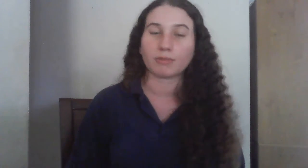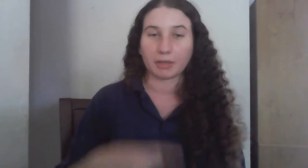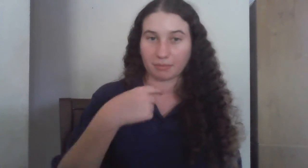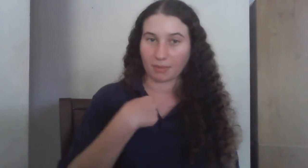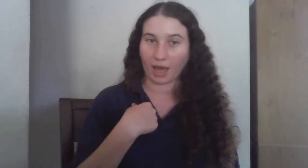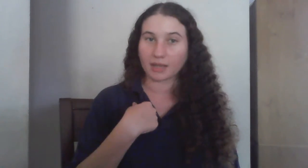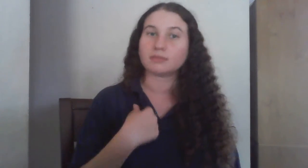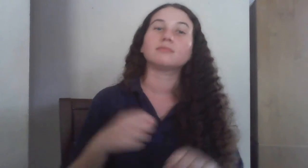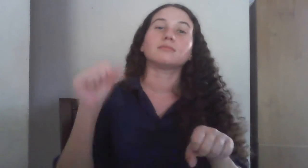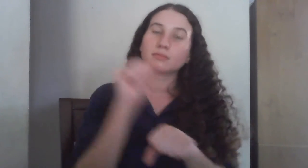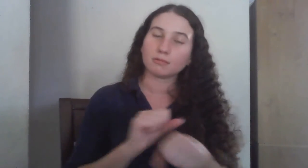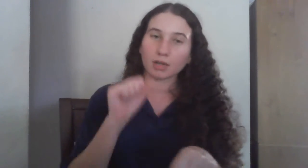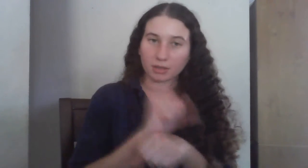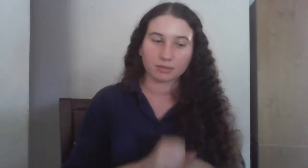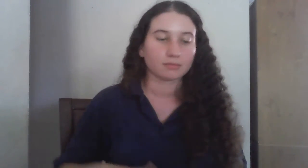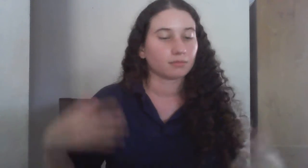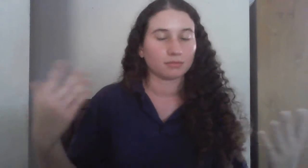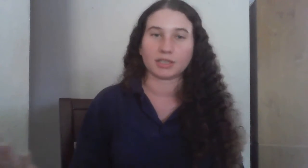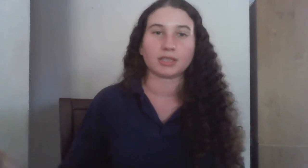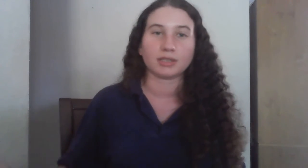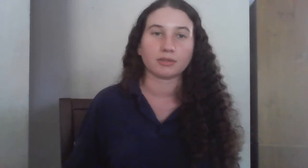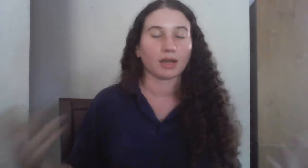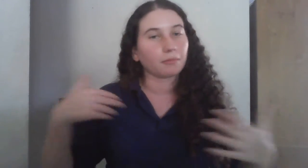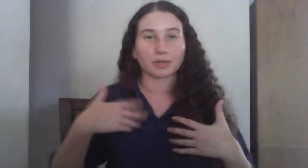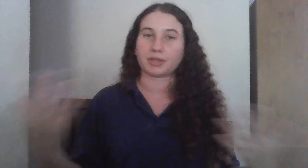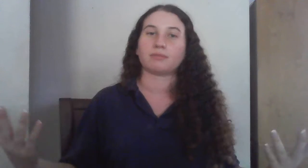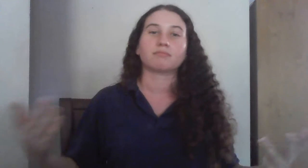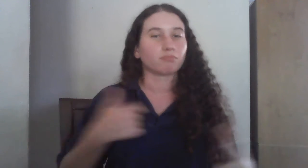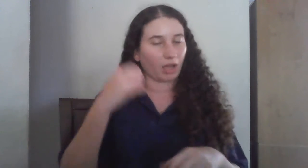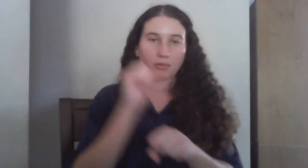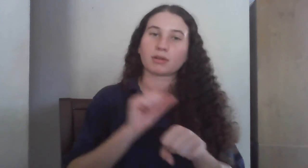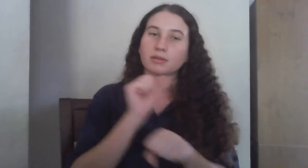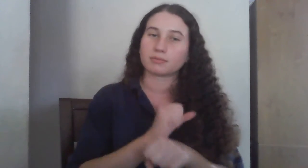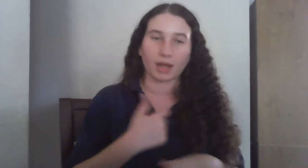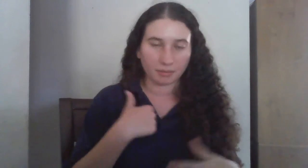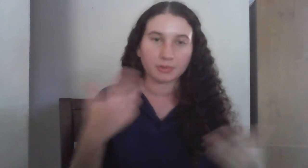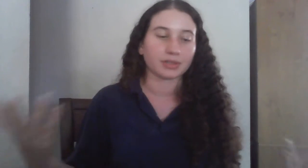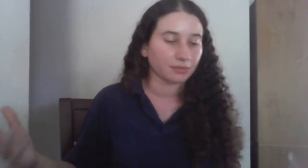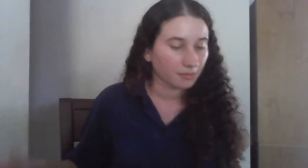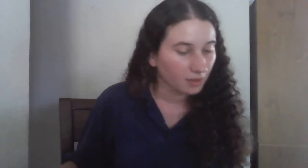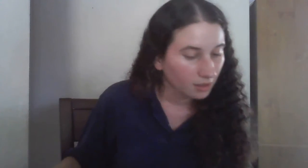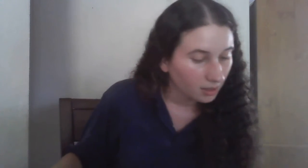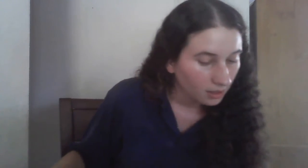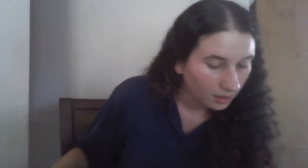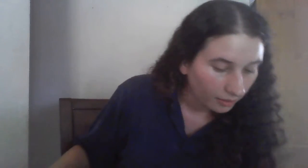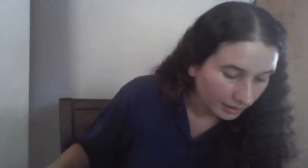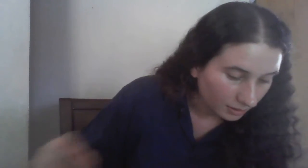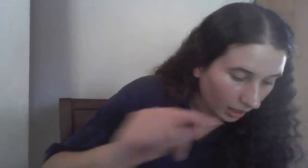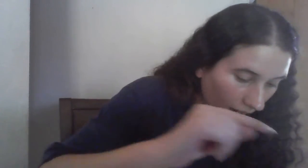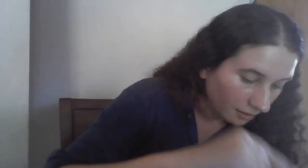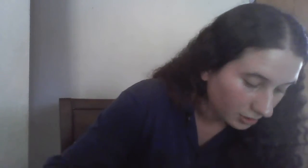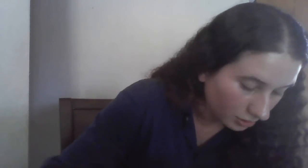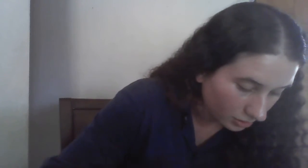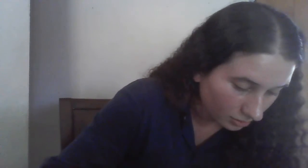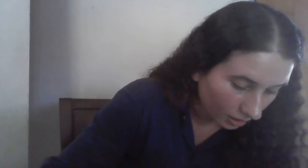Right? I work. That's how you do it. I'm working. I work. I'm working. Right? How would you do, I